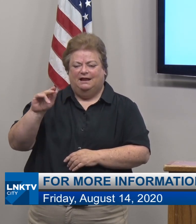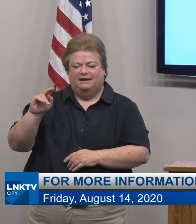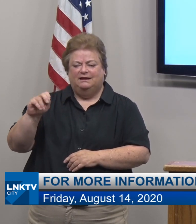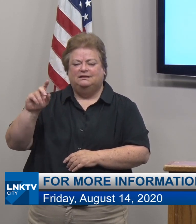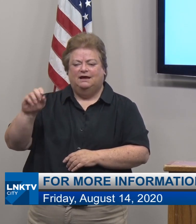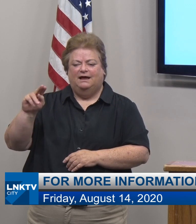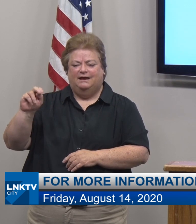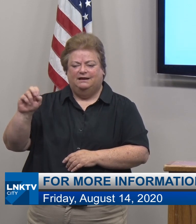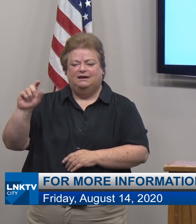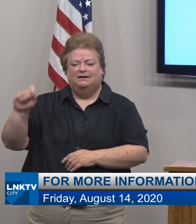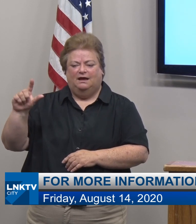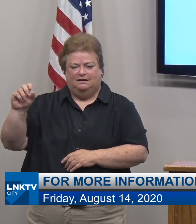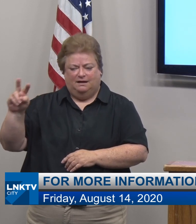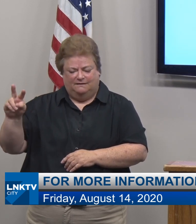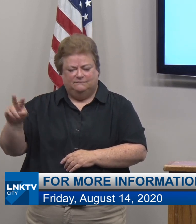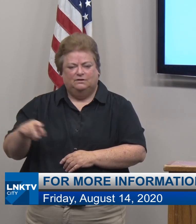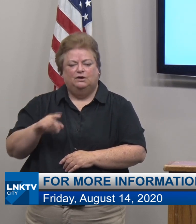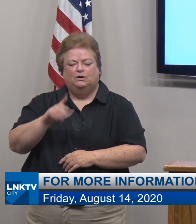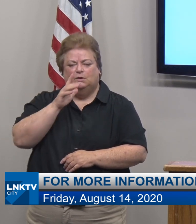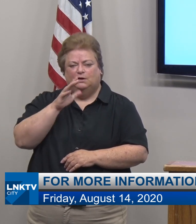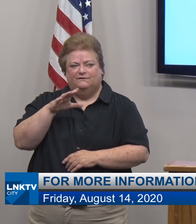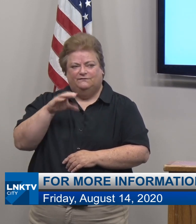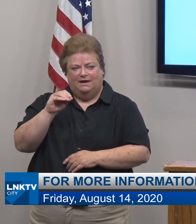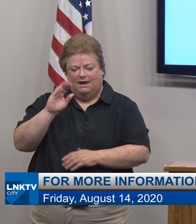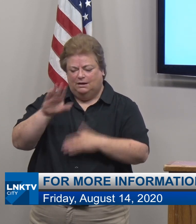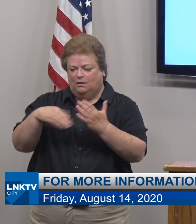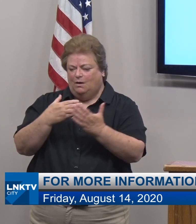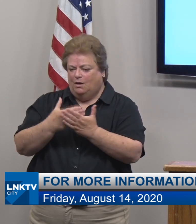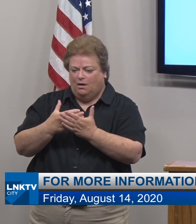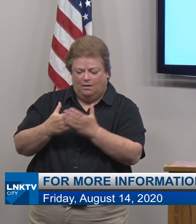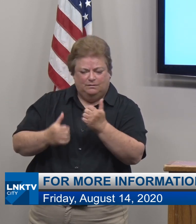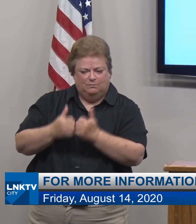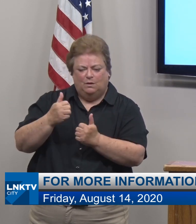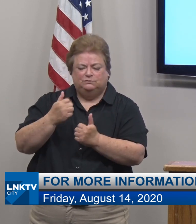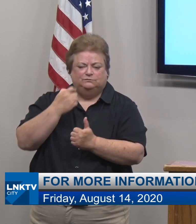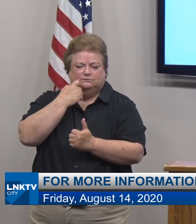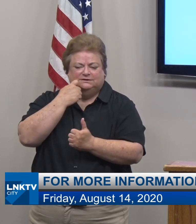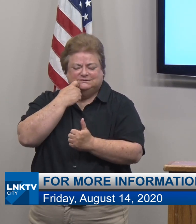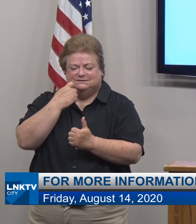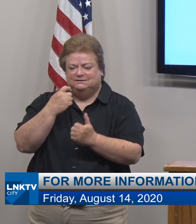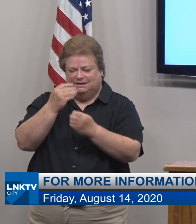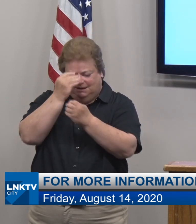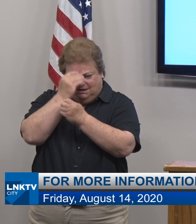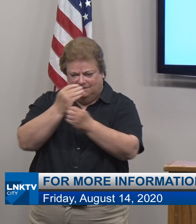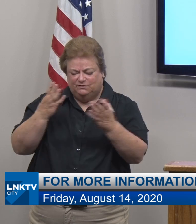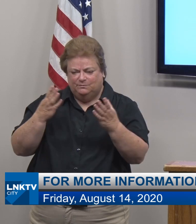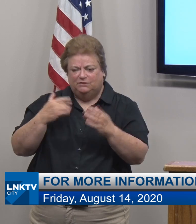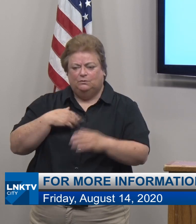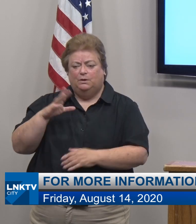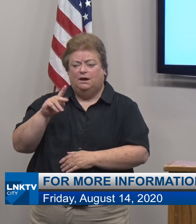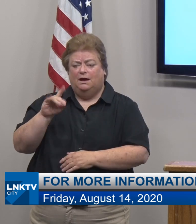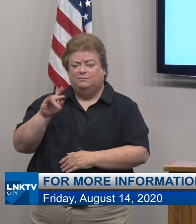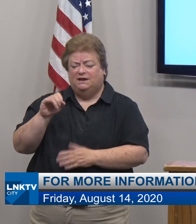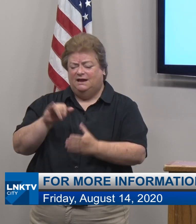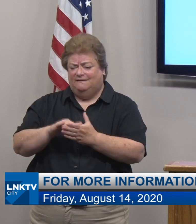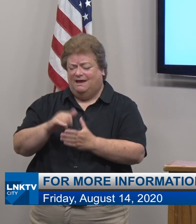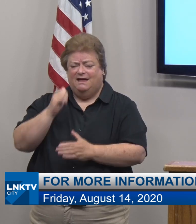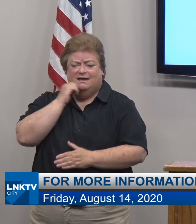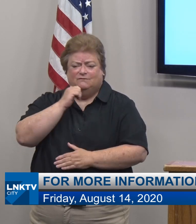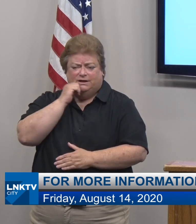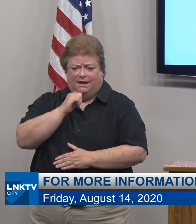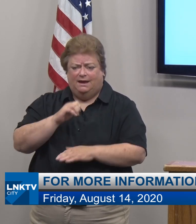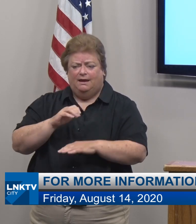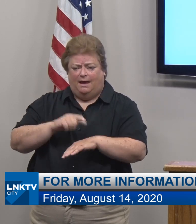covid19.lincoln.ne.gov. There you will find a dashboard with the latest COVID-19 data, and we update that dashboard daily at about this